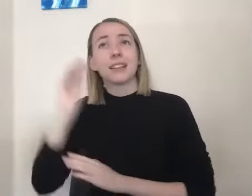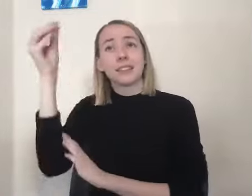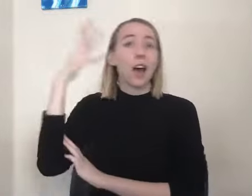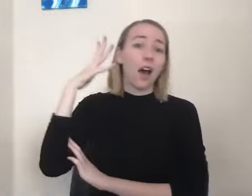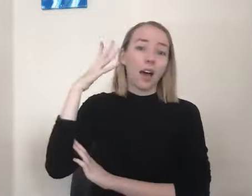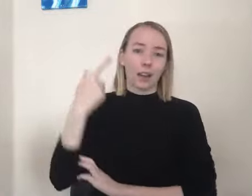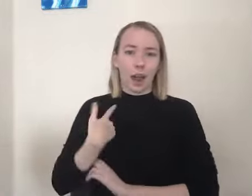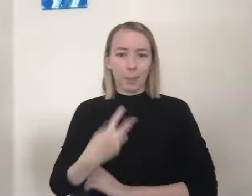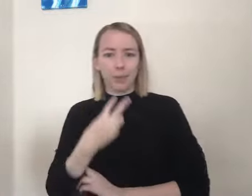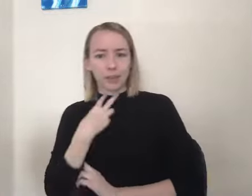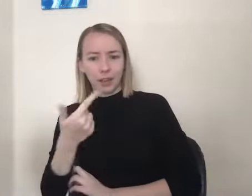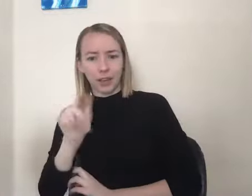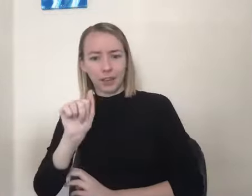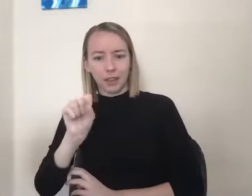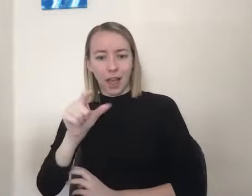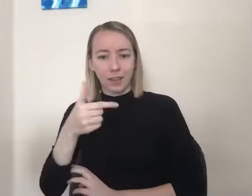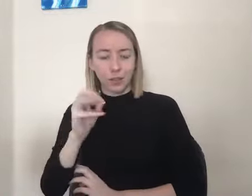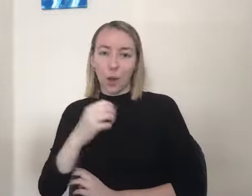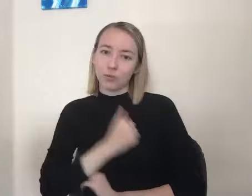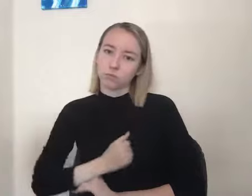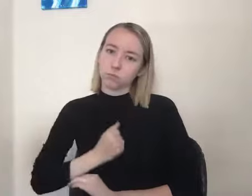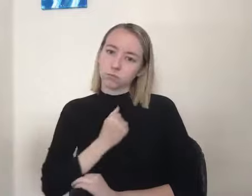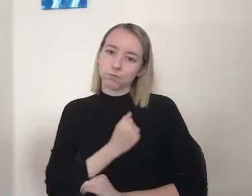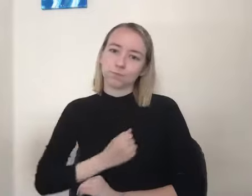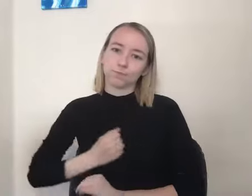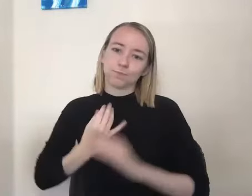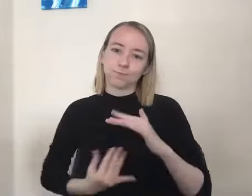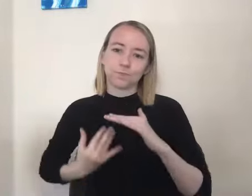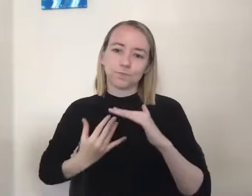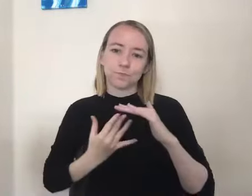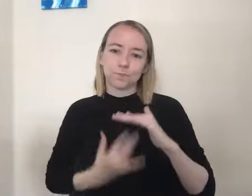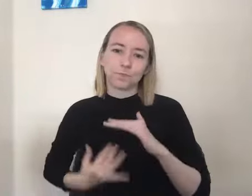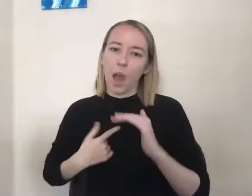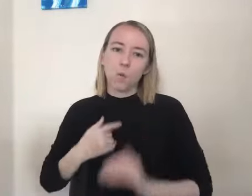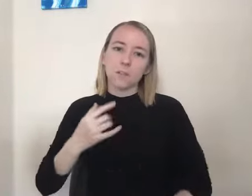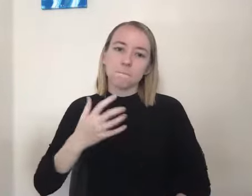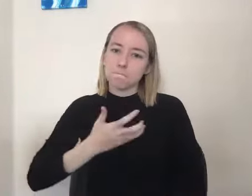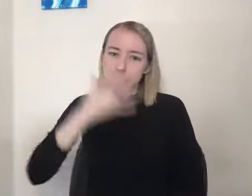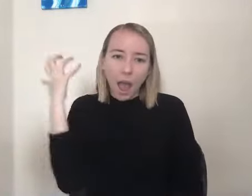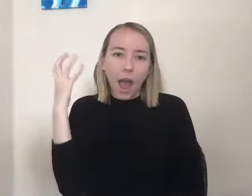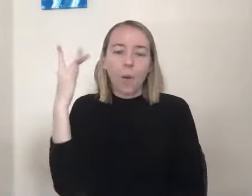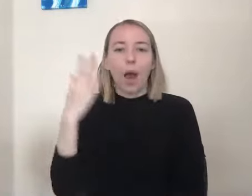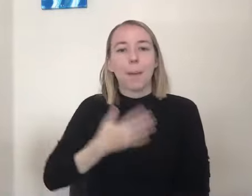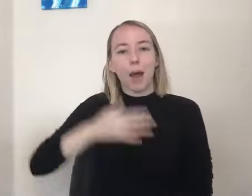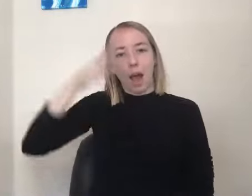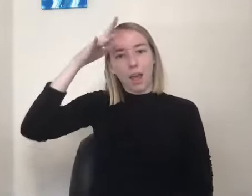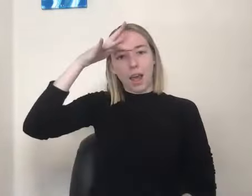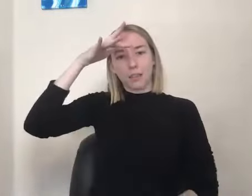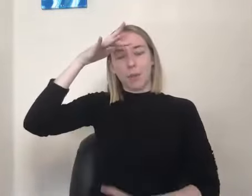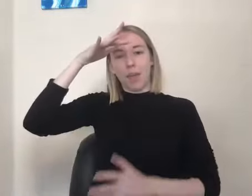brother, I knew the area, and I thought, God, he's in a lovely wee place, and he's in this nice flat, and it's sunshine, and the beach